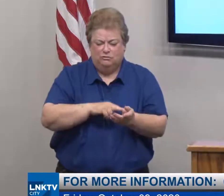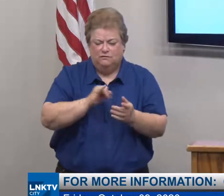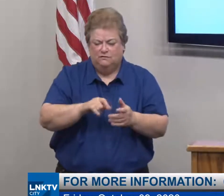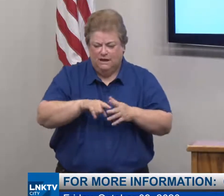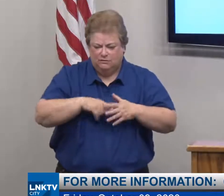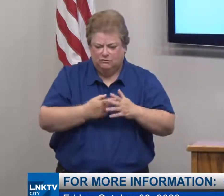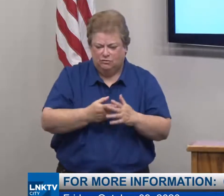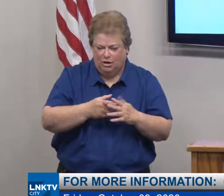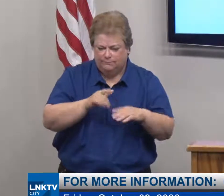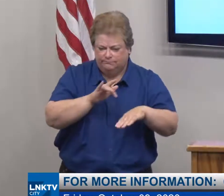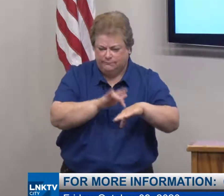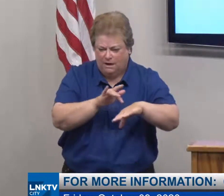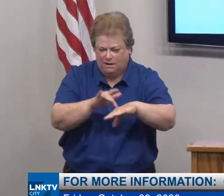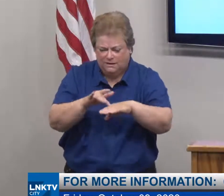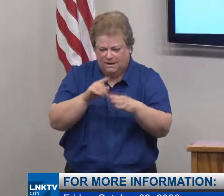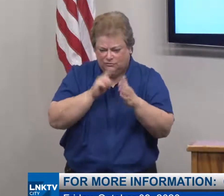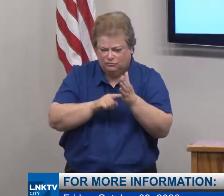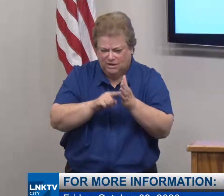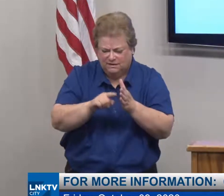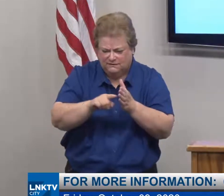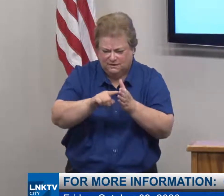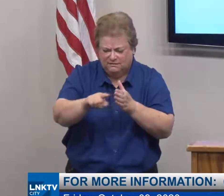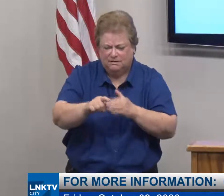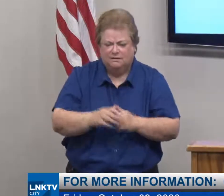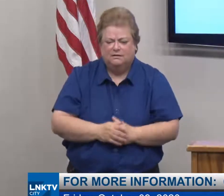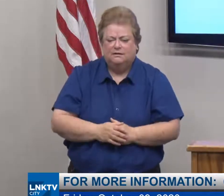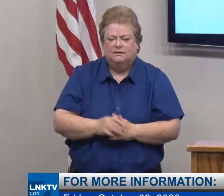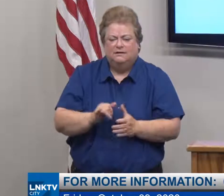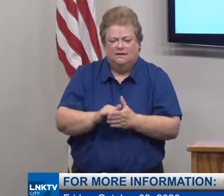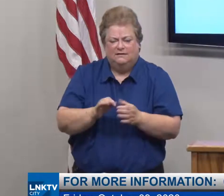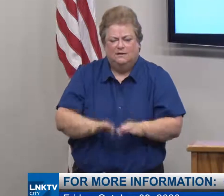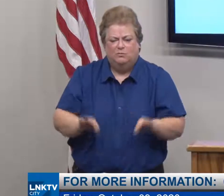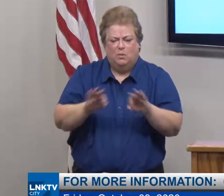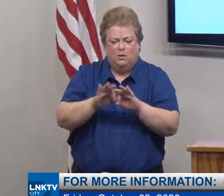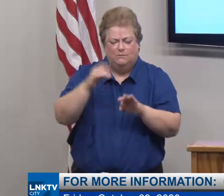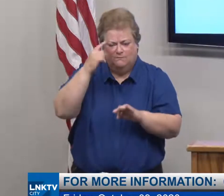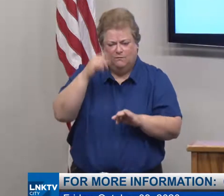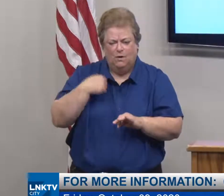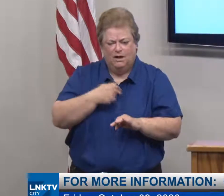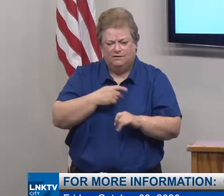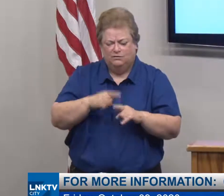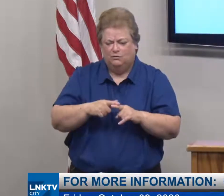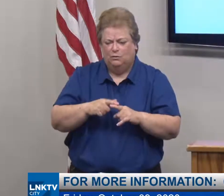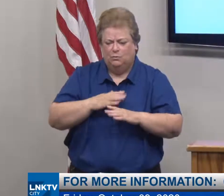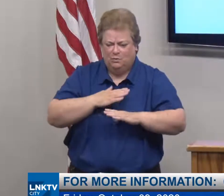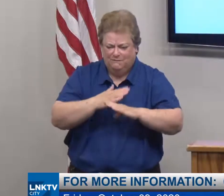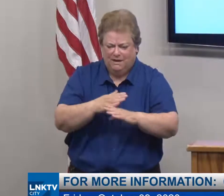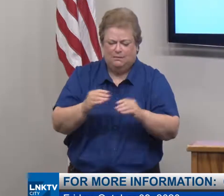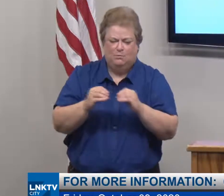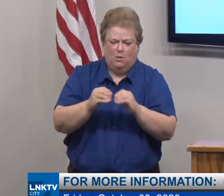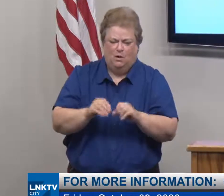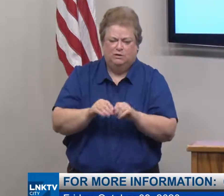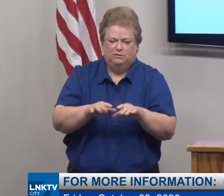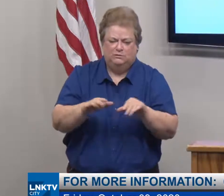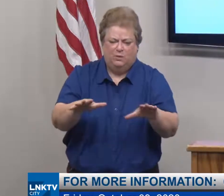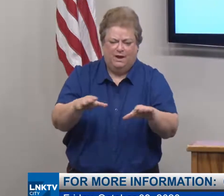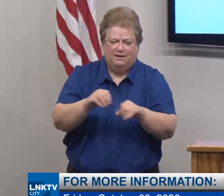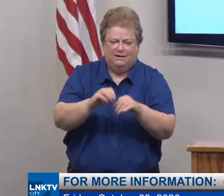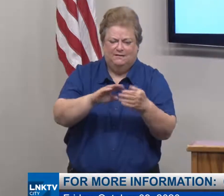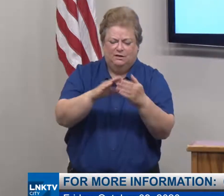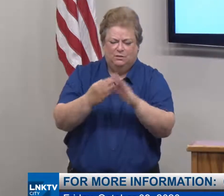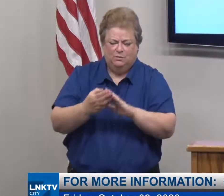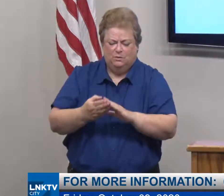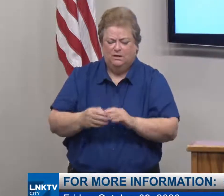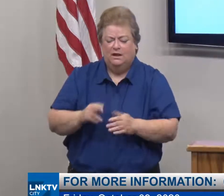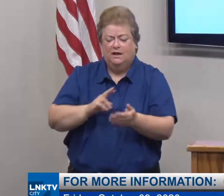contact tracing. This is critical in preventing community spread and outbreaks. Our public health nurses are